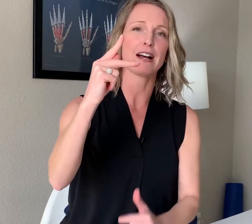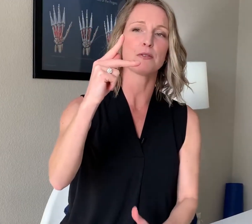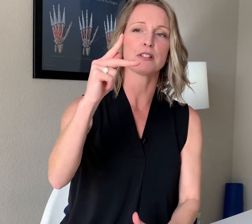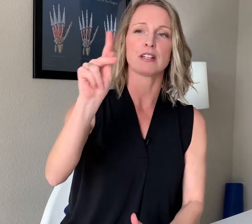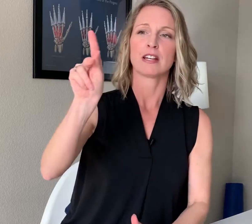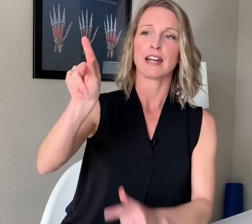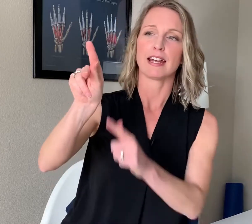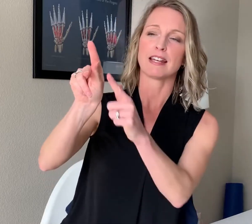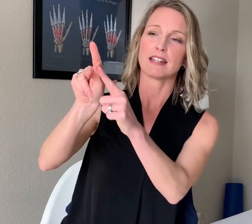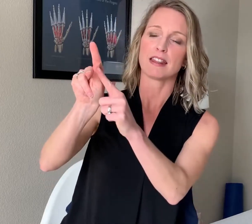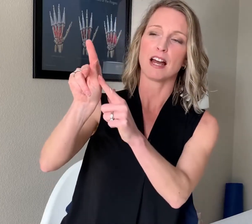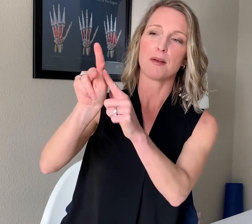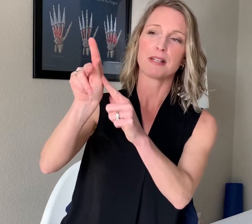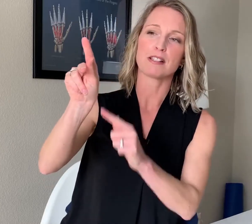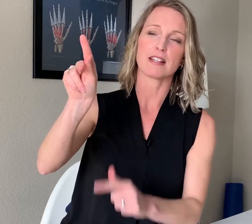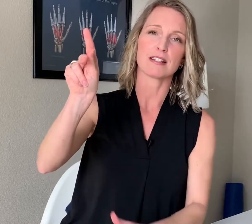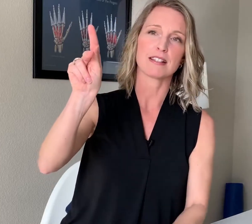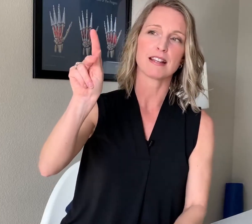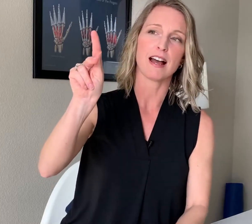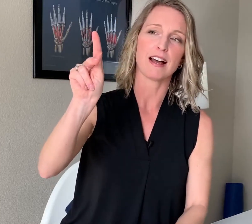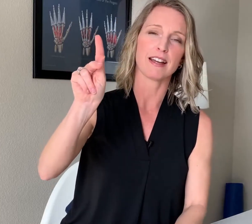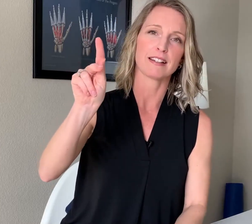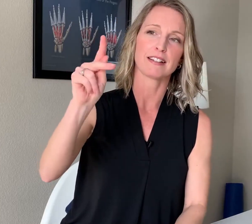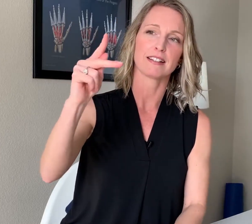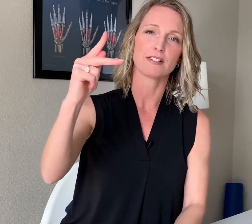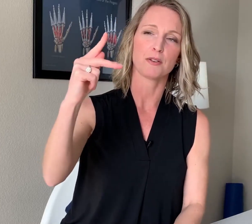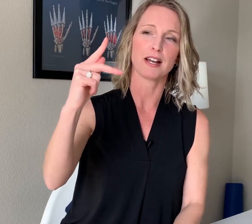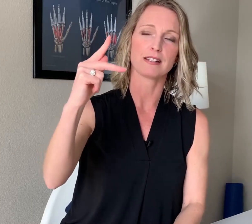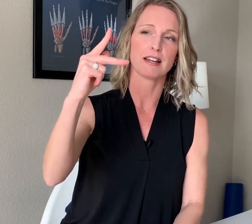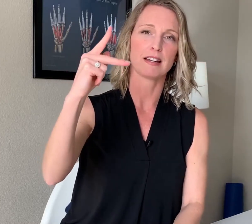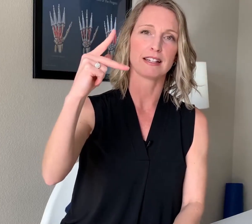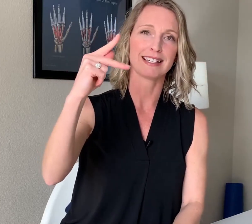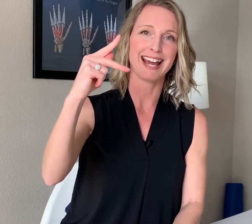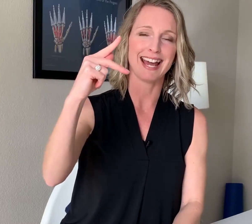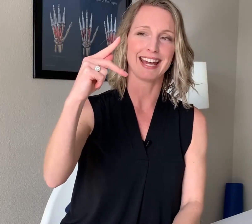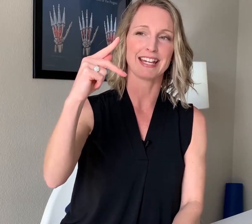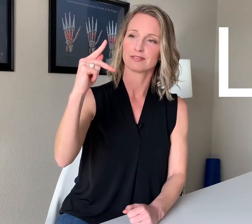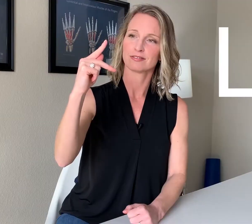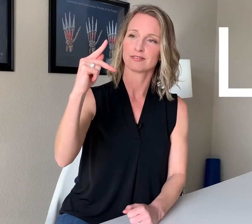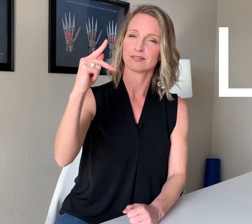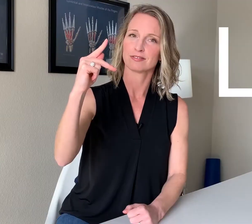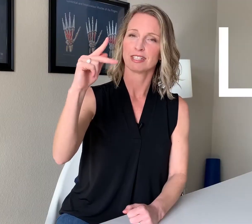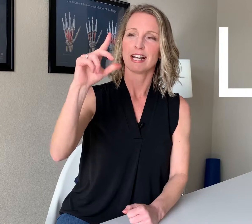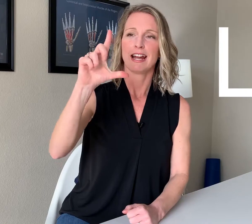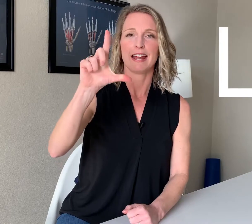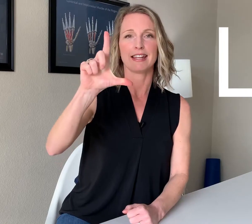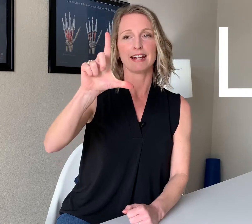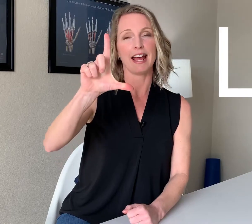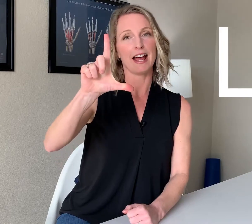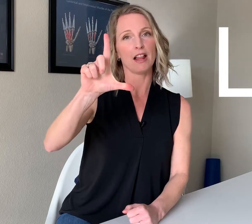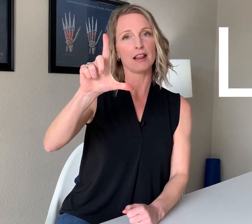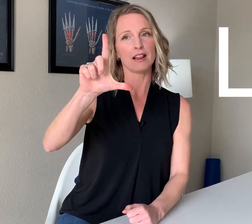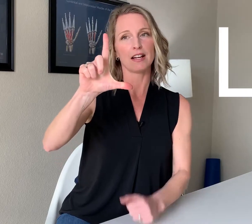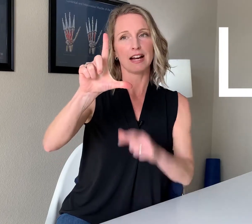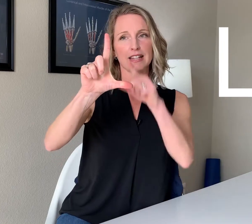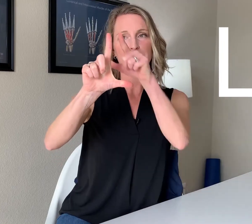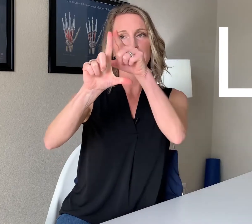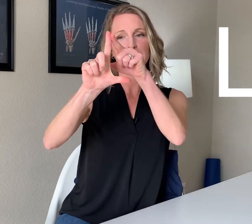out, and then the thumb is to the side. So that's a K. And then L, I think L is